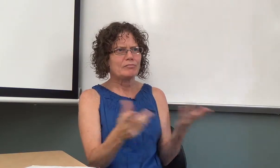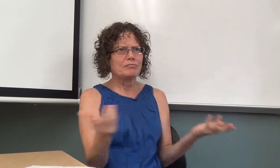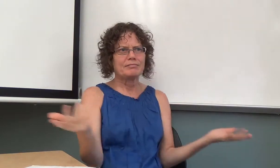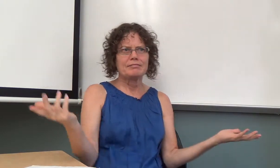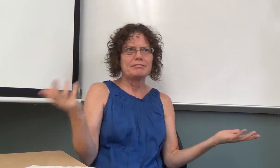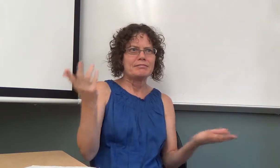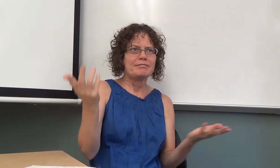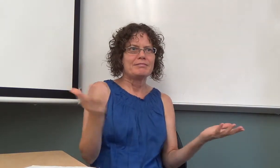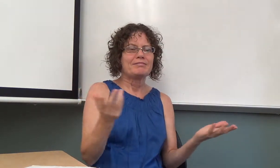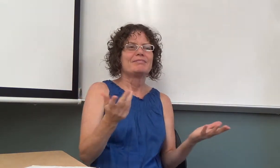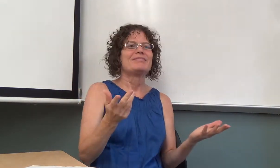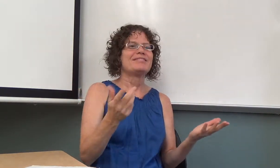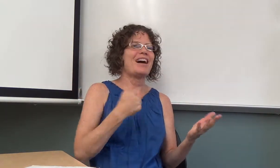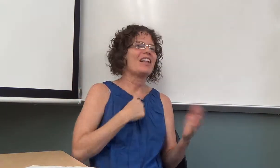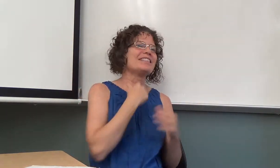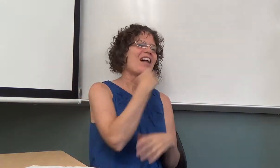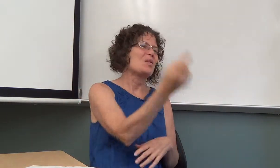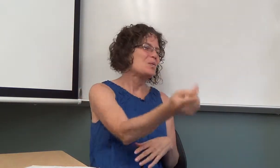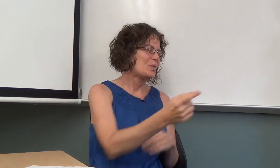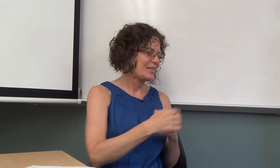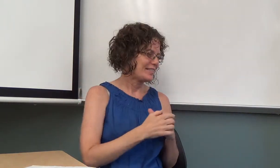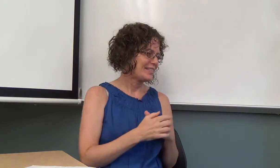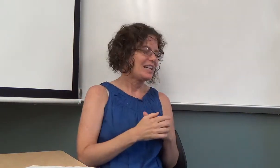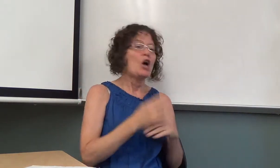Going to use simple